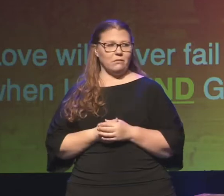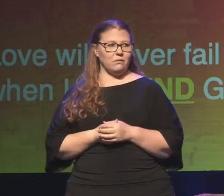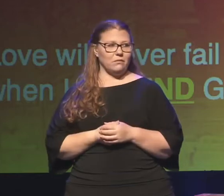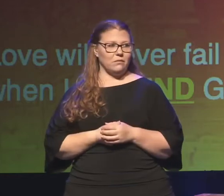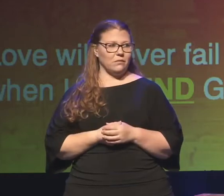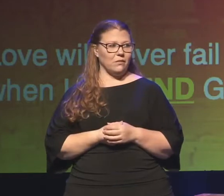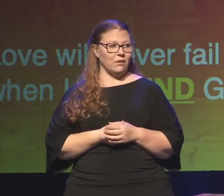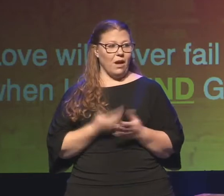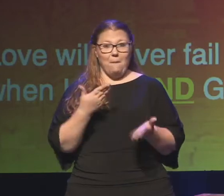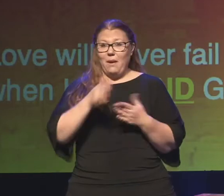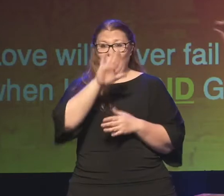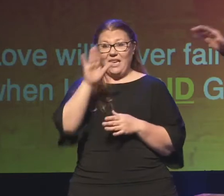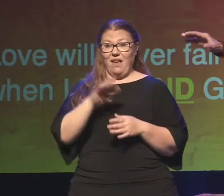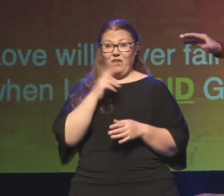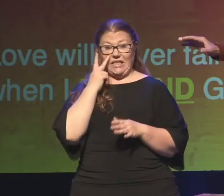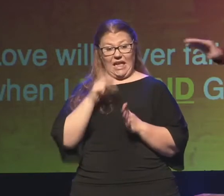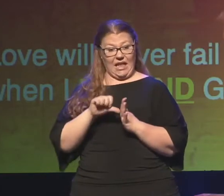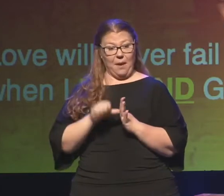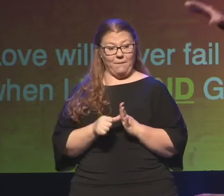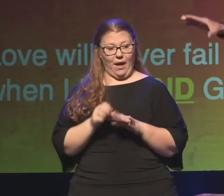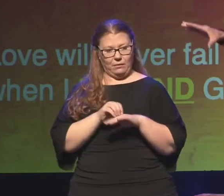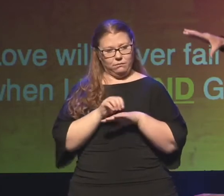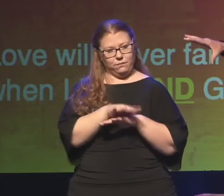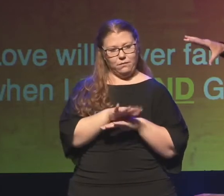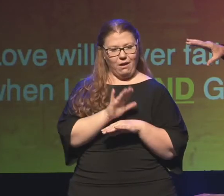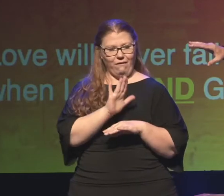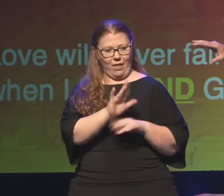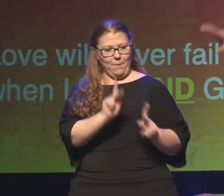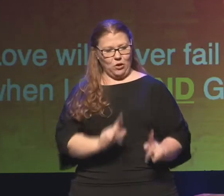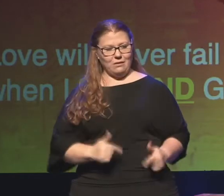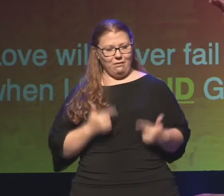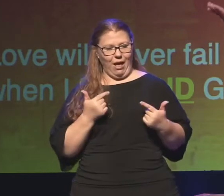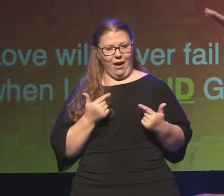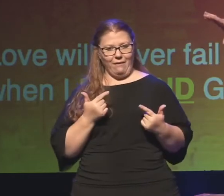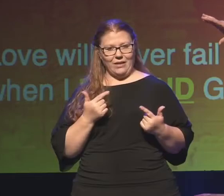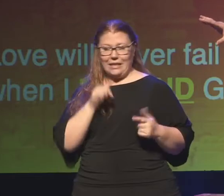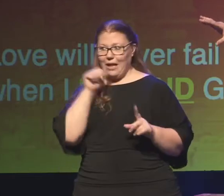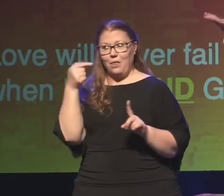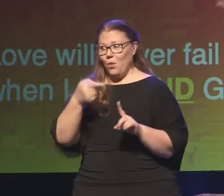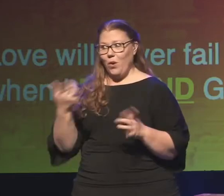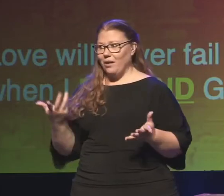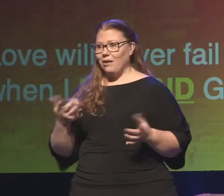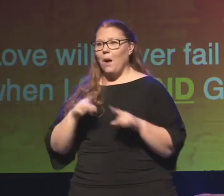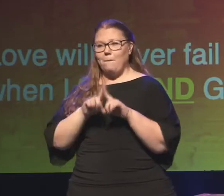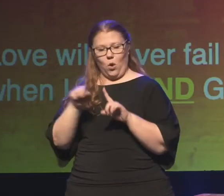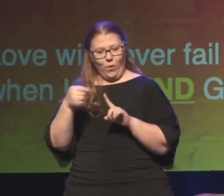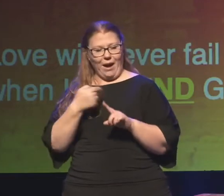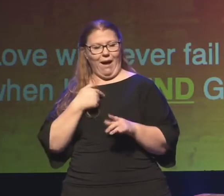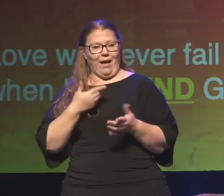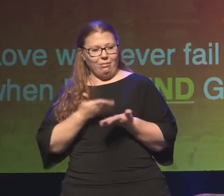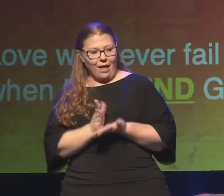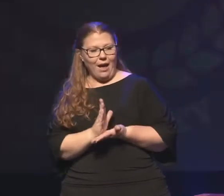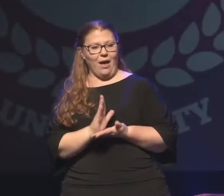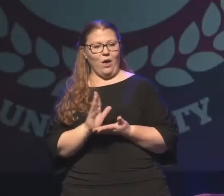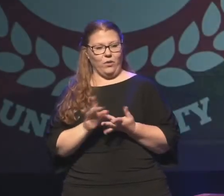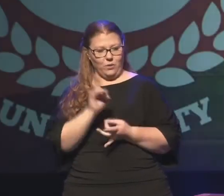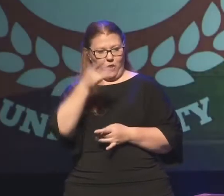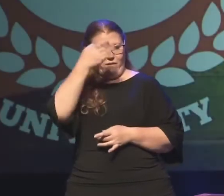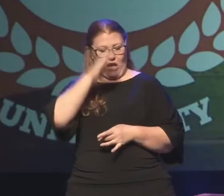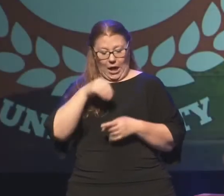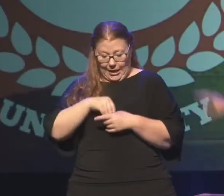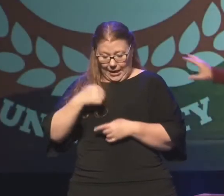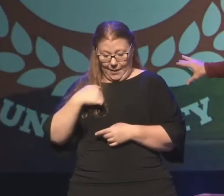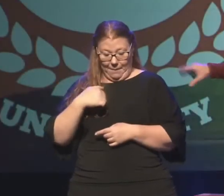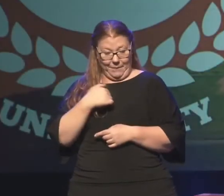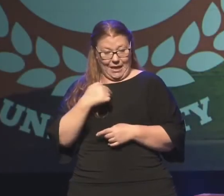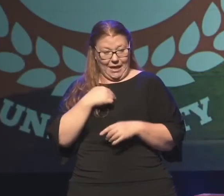I may never see the impact of God's love on that person's life, not the point. But when I allow the Spirit of God in me to